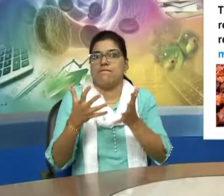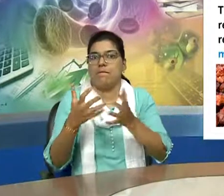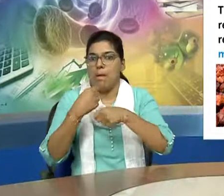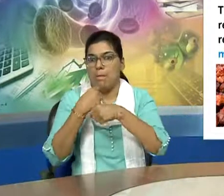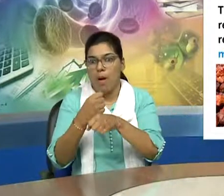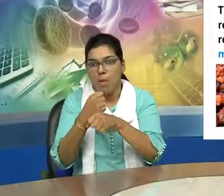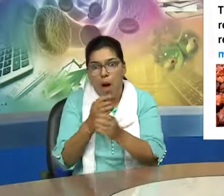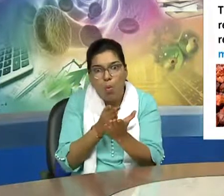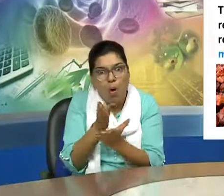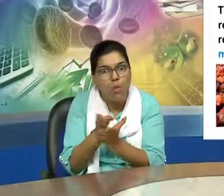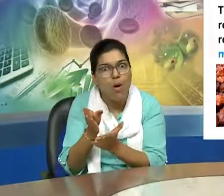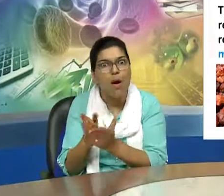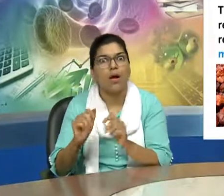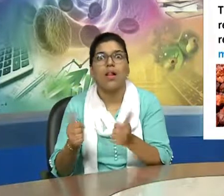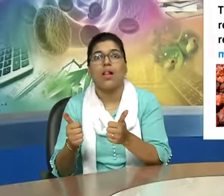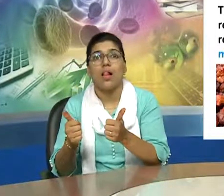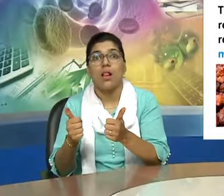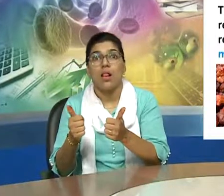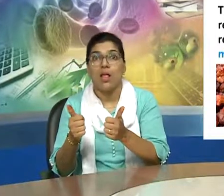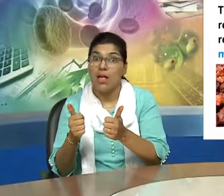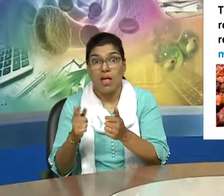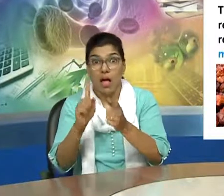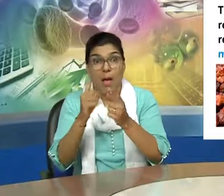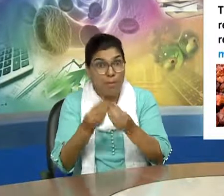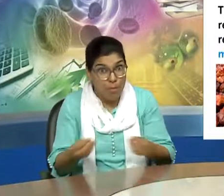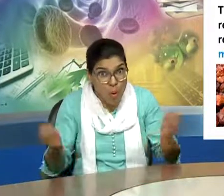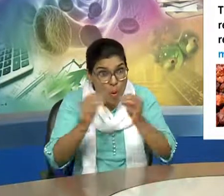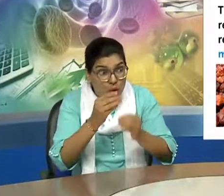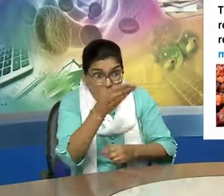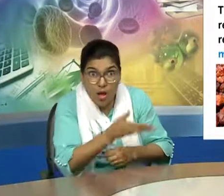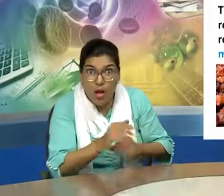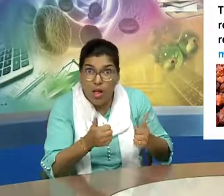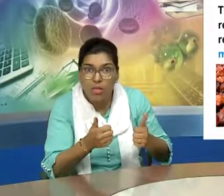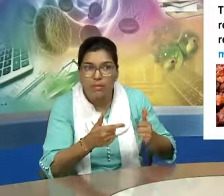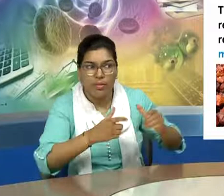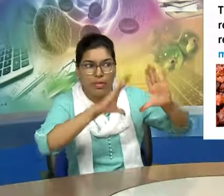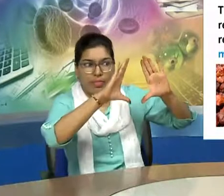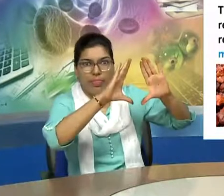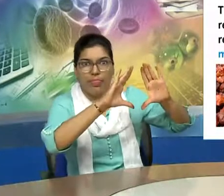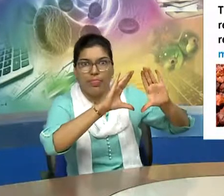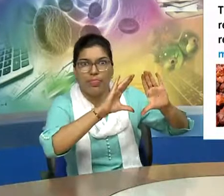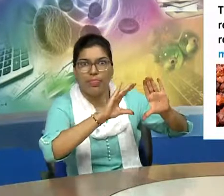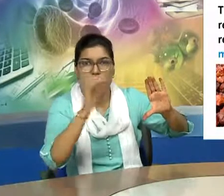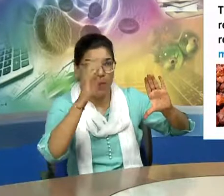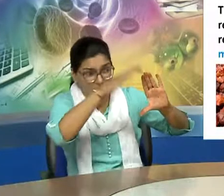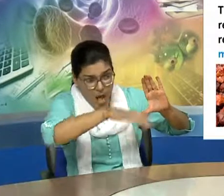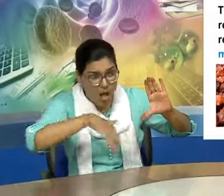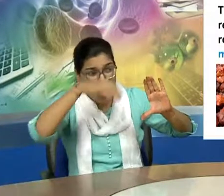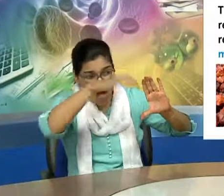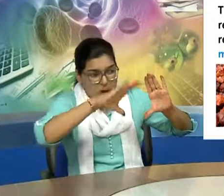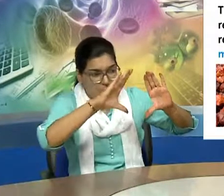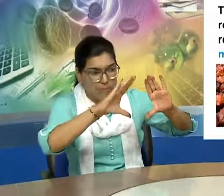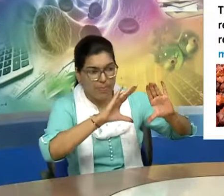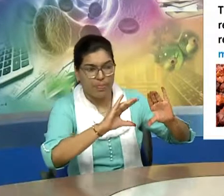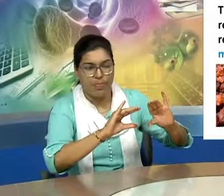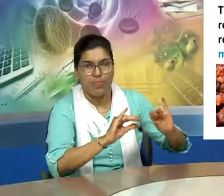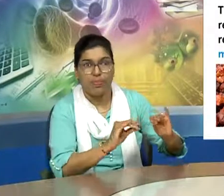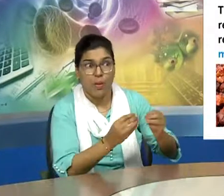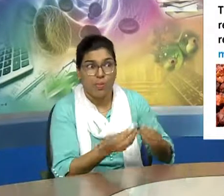after digging out all those layers, we get those things. And if one time they get